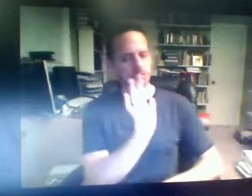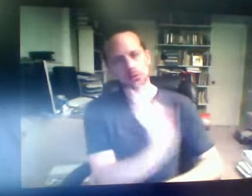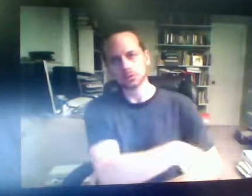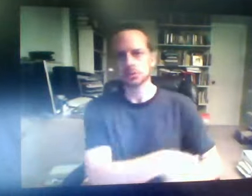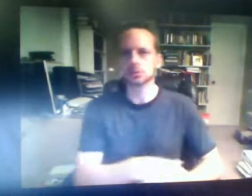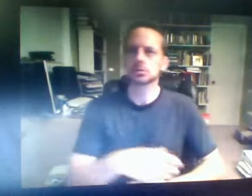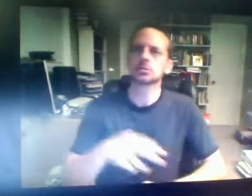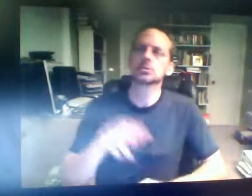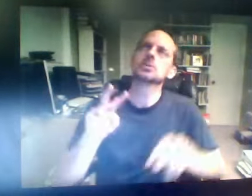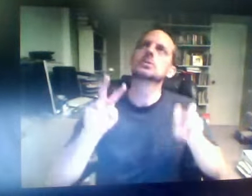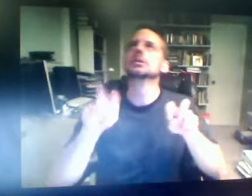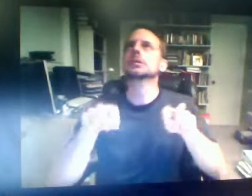clear, he's dead.